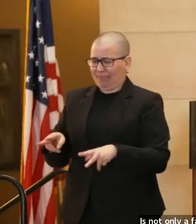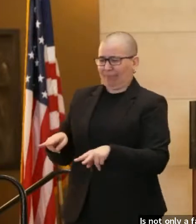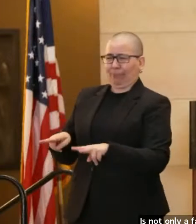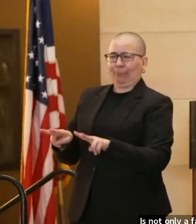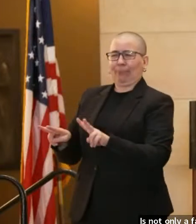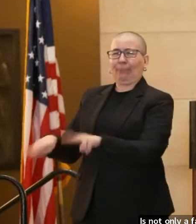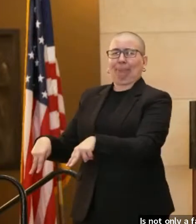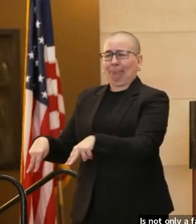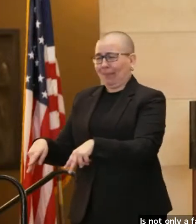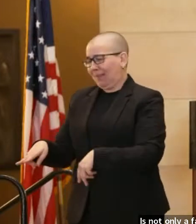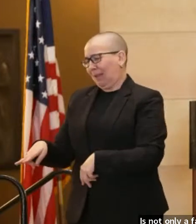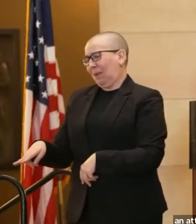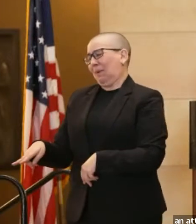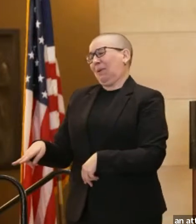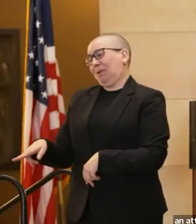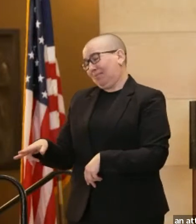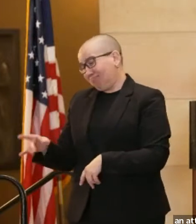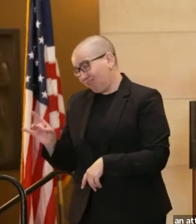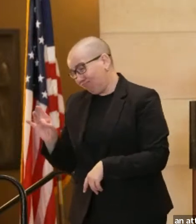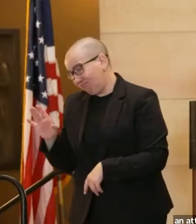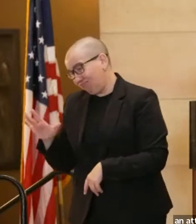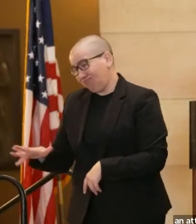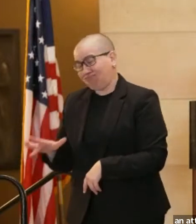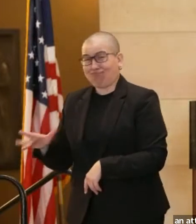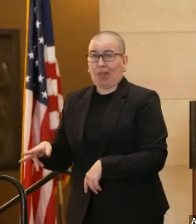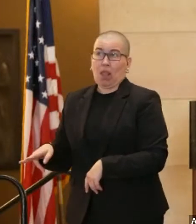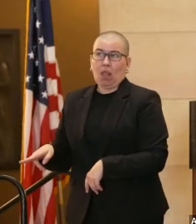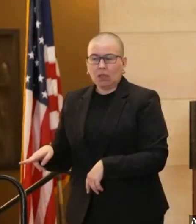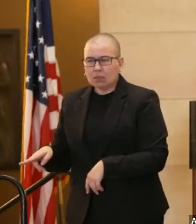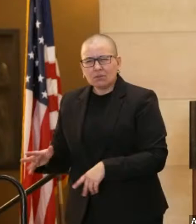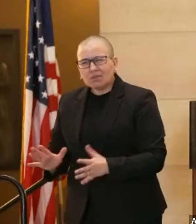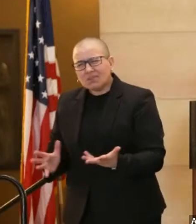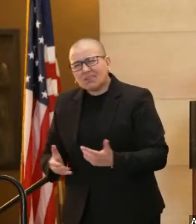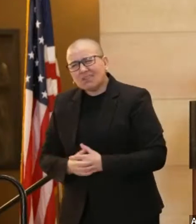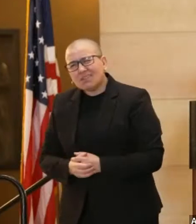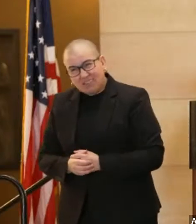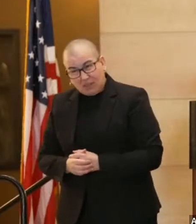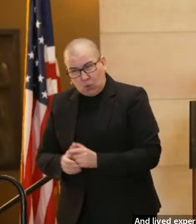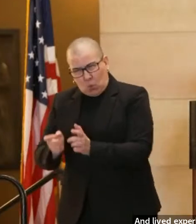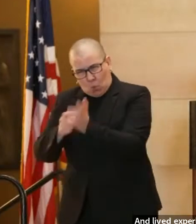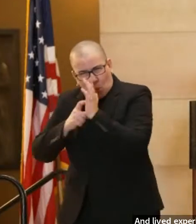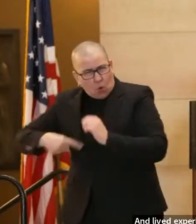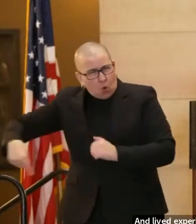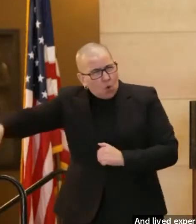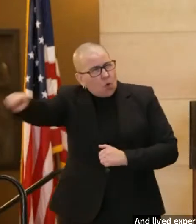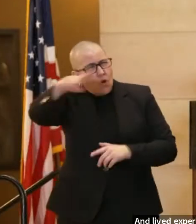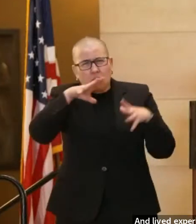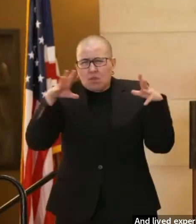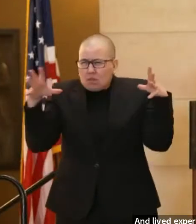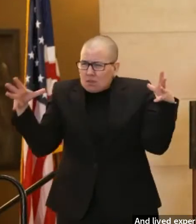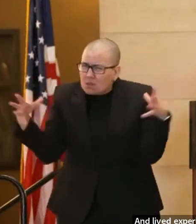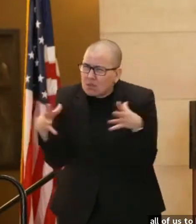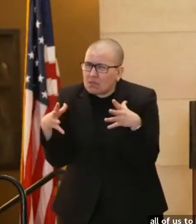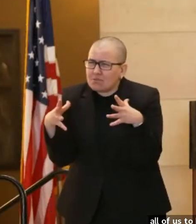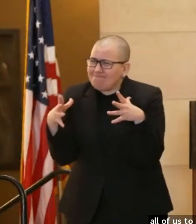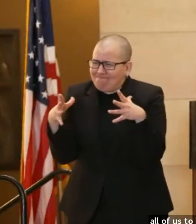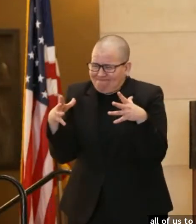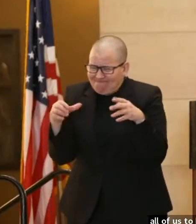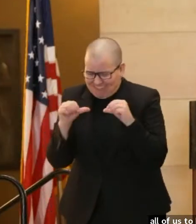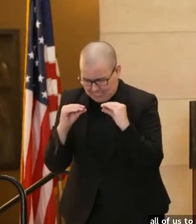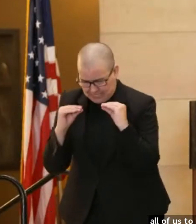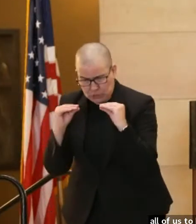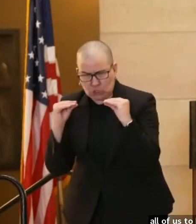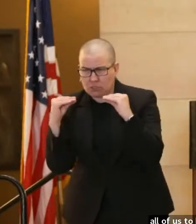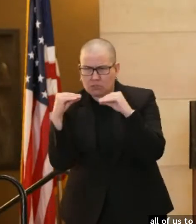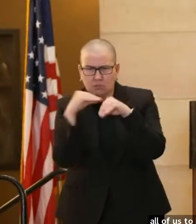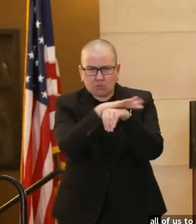experience. And as a state, it's going to take all of us to help break the cycle of violence by fostering a continued education and